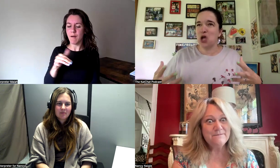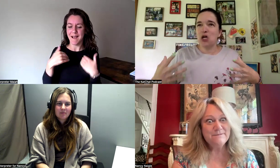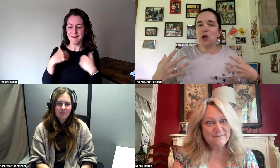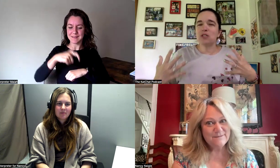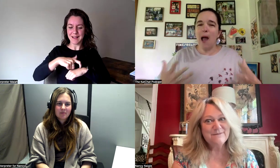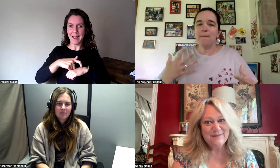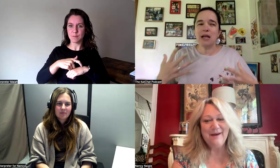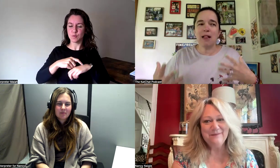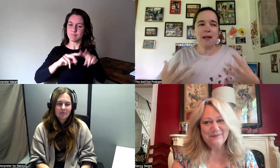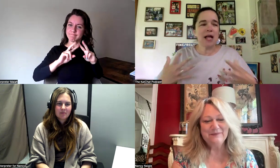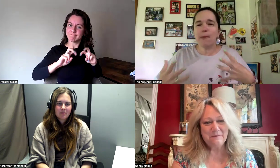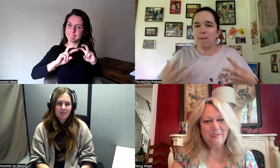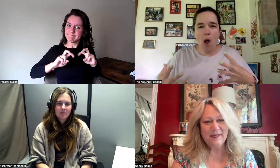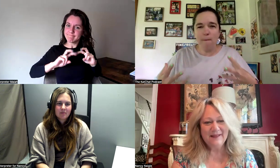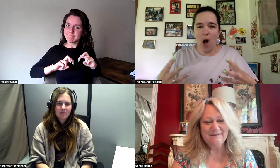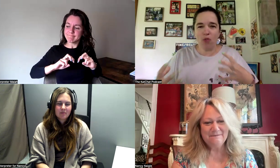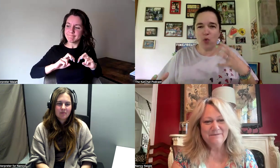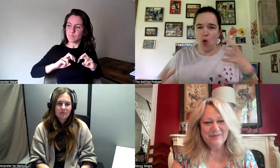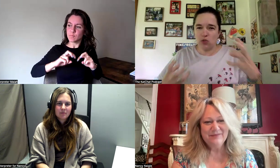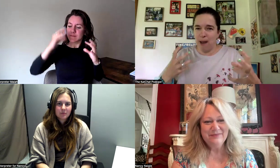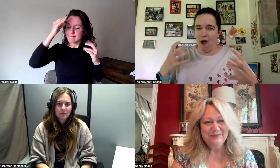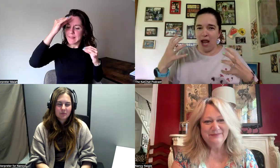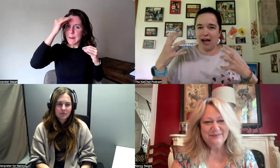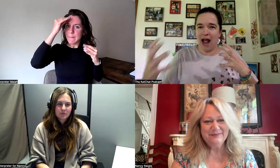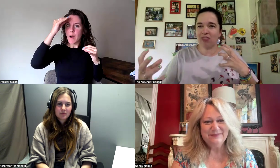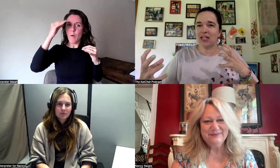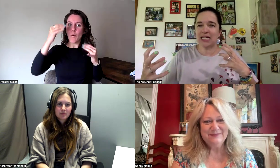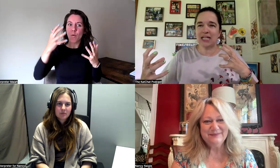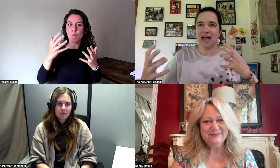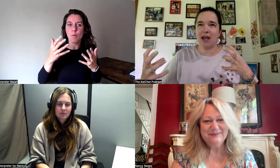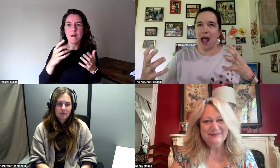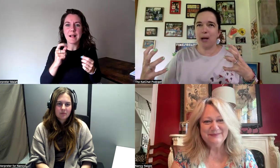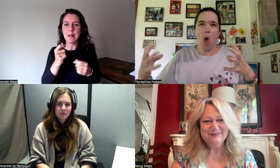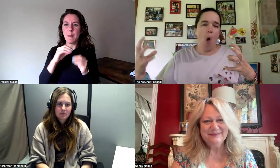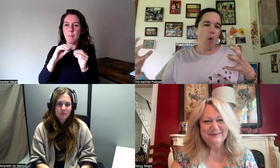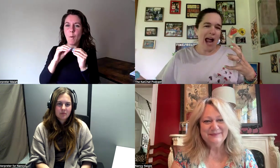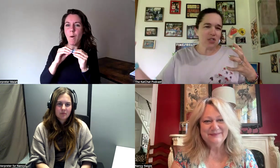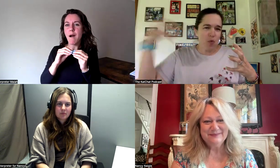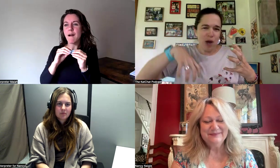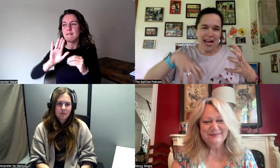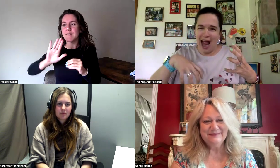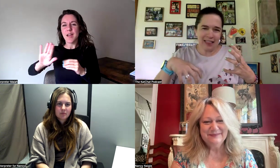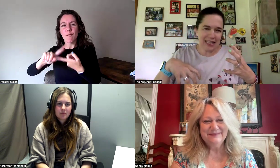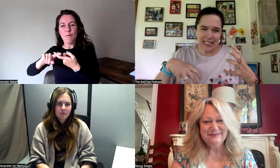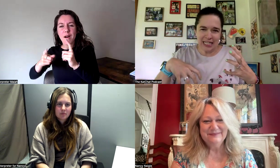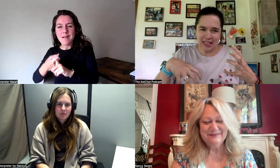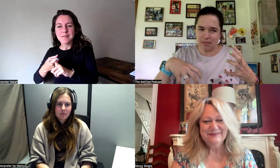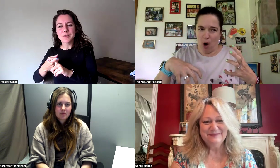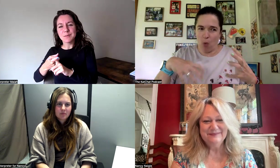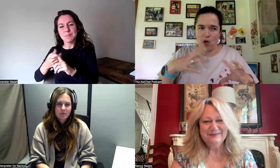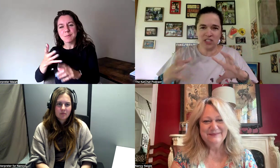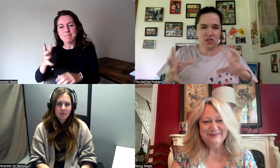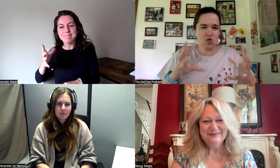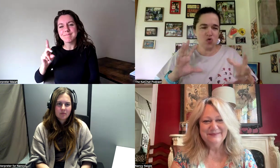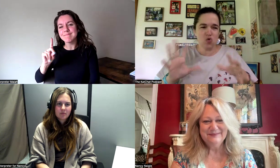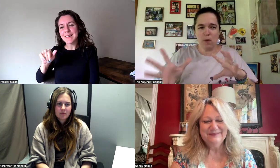self-reflect. So tell Yeah. me a little bit more about the Rosemary Kathleen dynamic. Why did you bring Kathleen in the